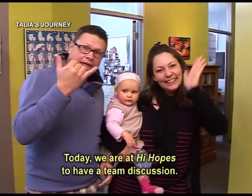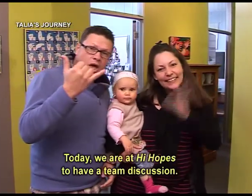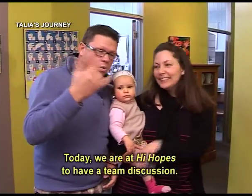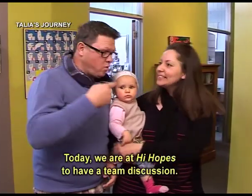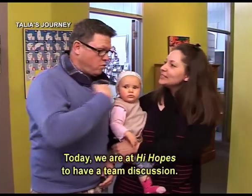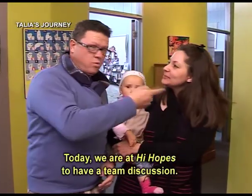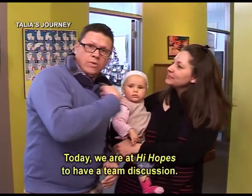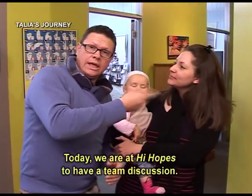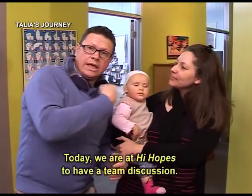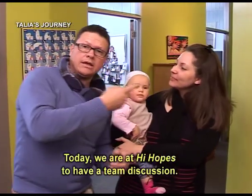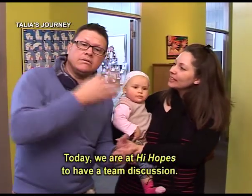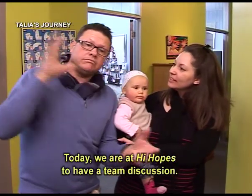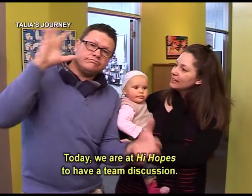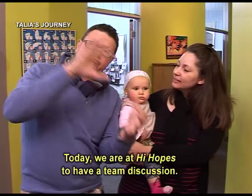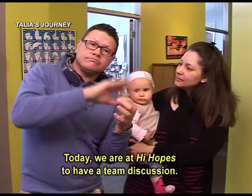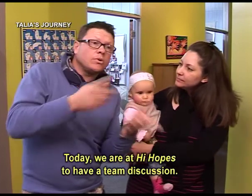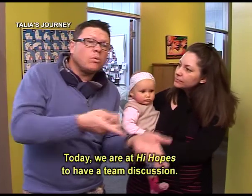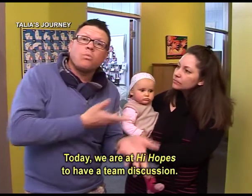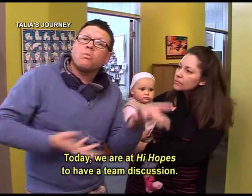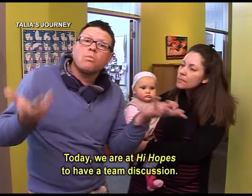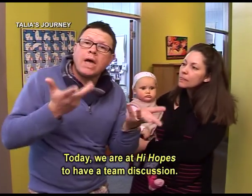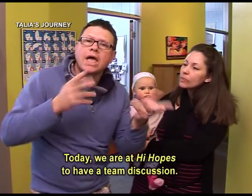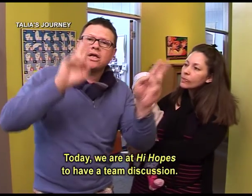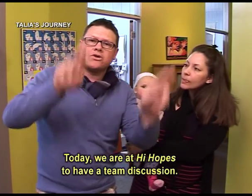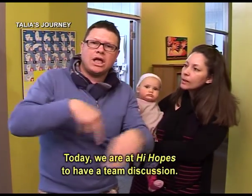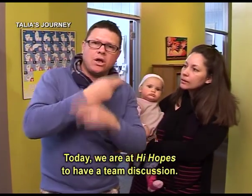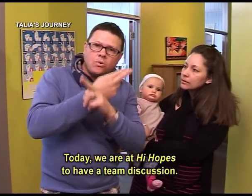Hello! Today we're at High Hopes to have a team discussion.